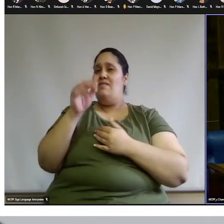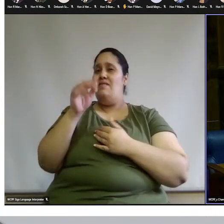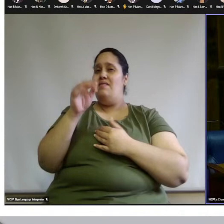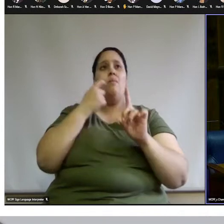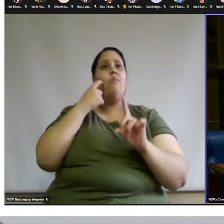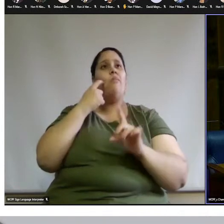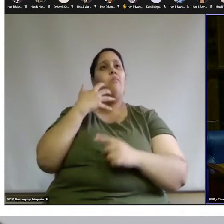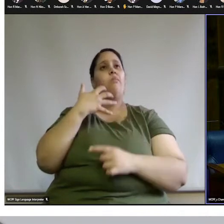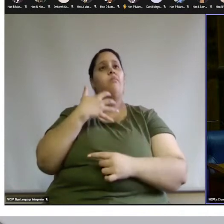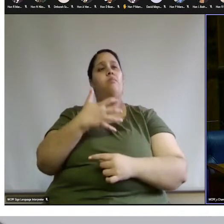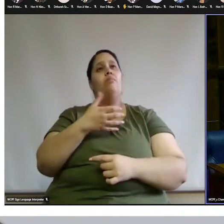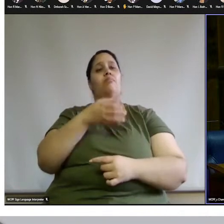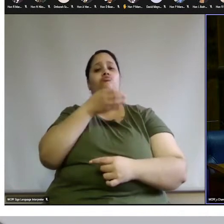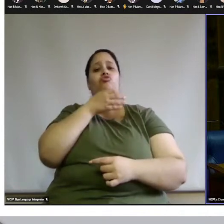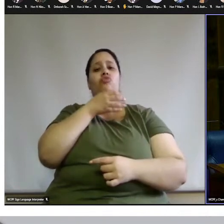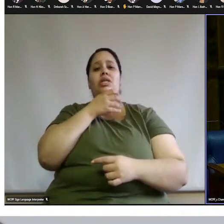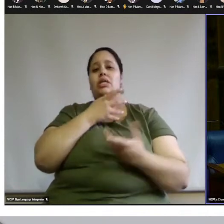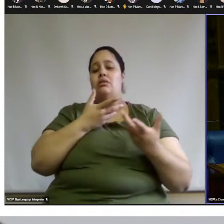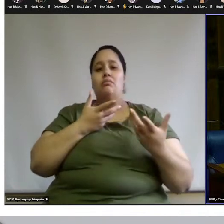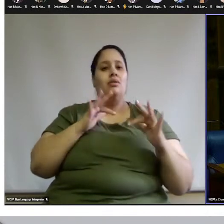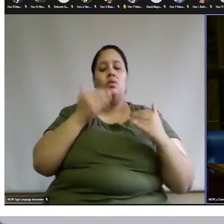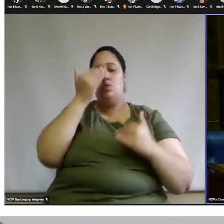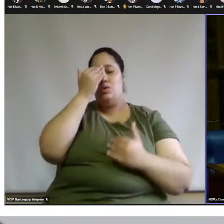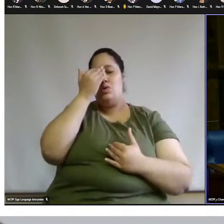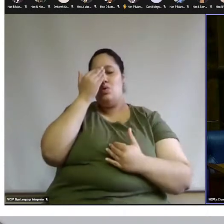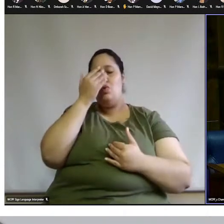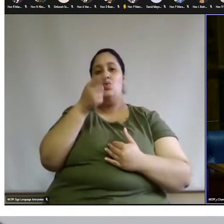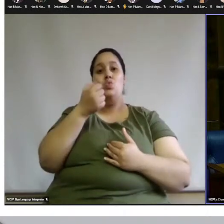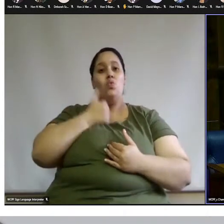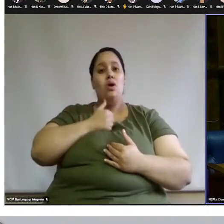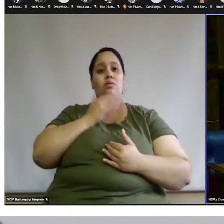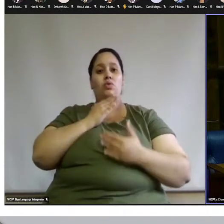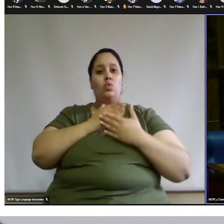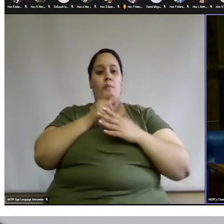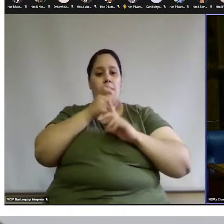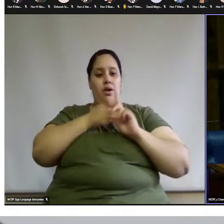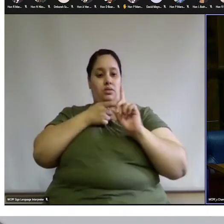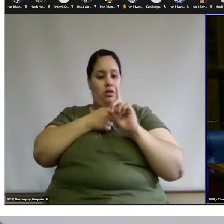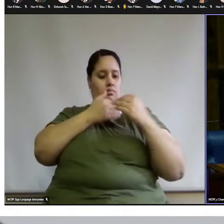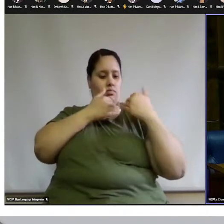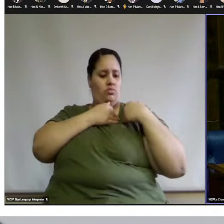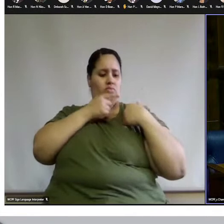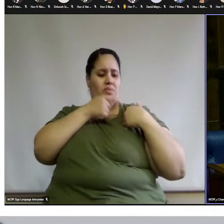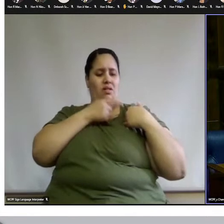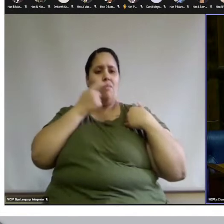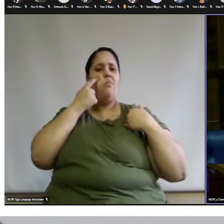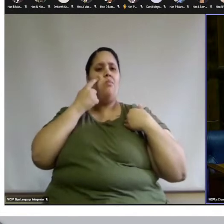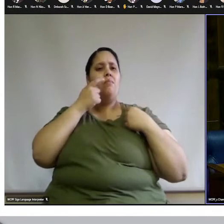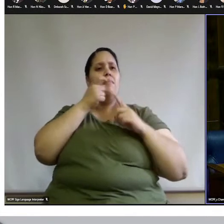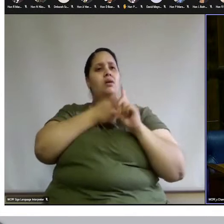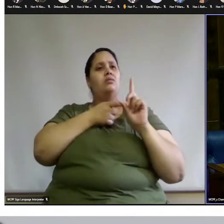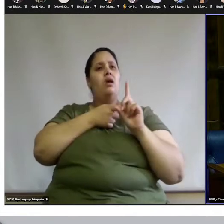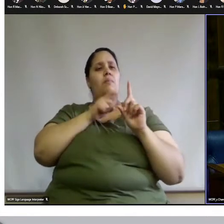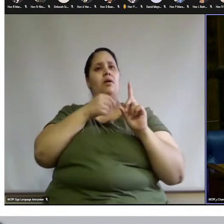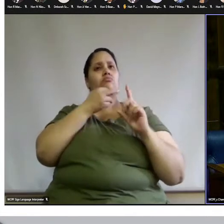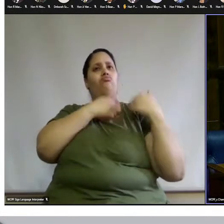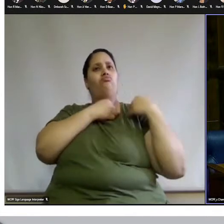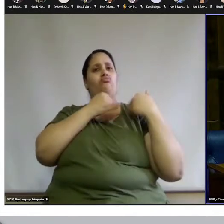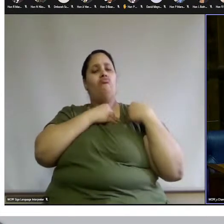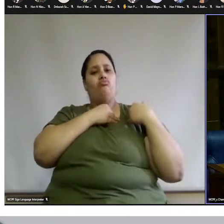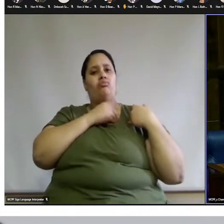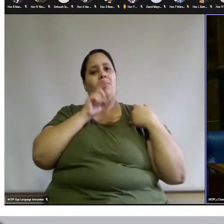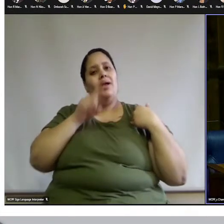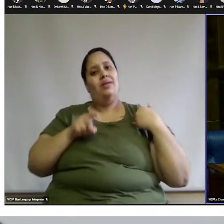pregnant? And, you know, you actually want that responsibility to be held by the citizen, that individual pregnant mother,